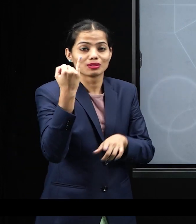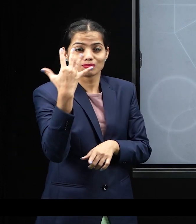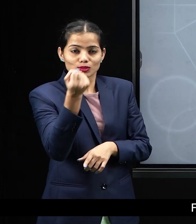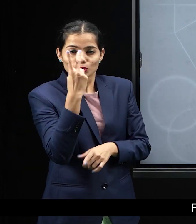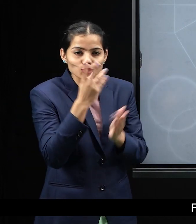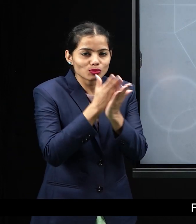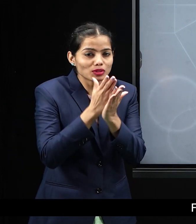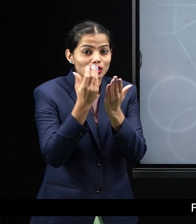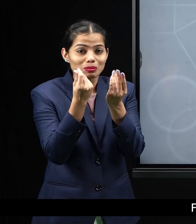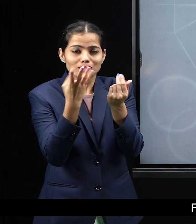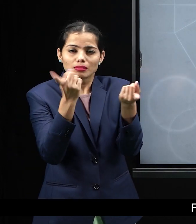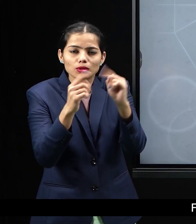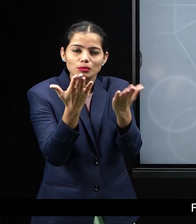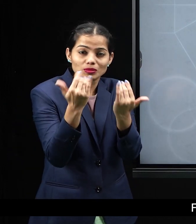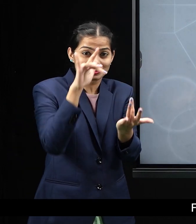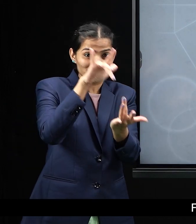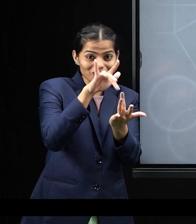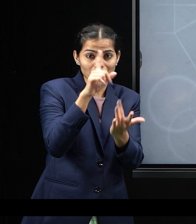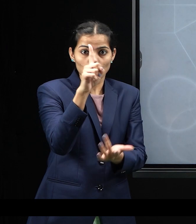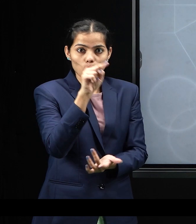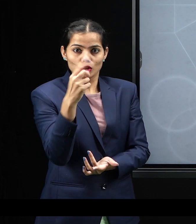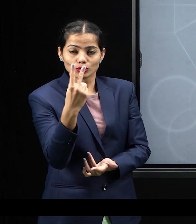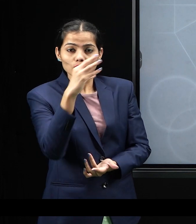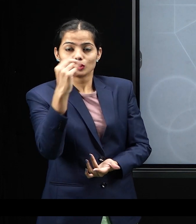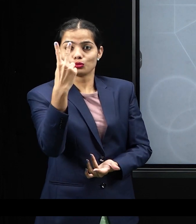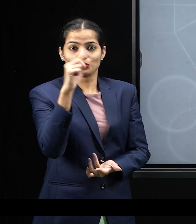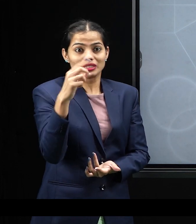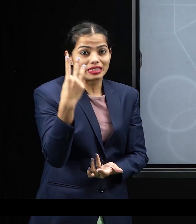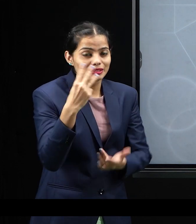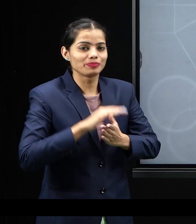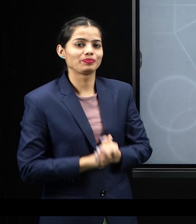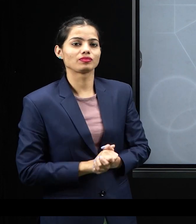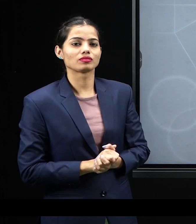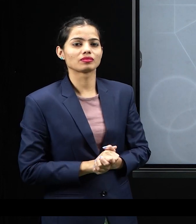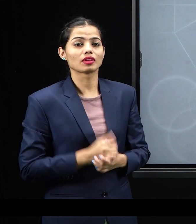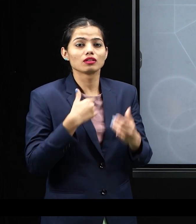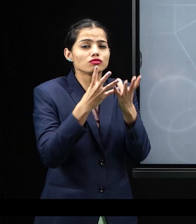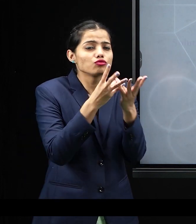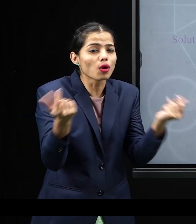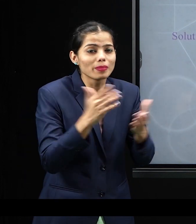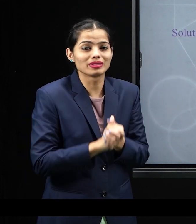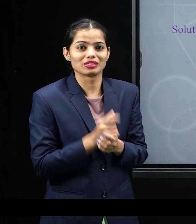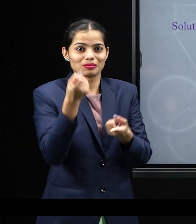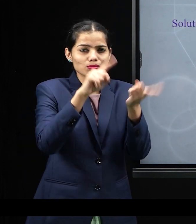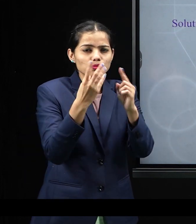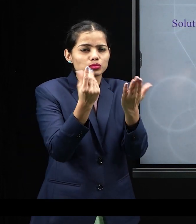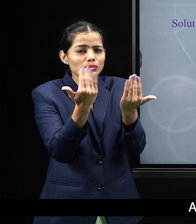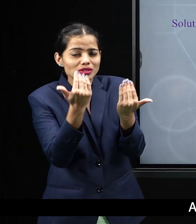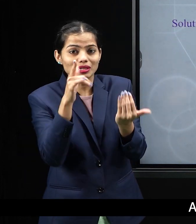Example, find any two rational numbers between 1 by 2 and 2 by 3. Solution 1. A